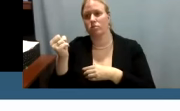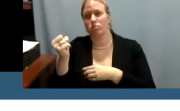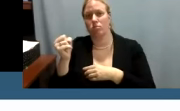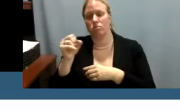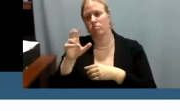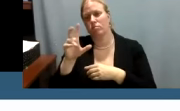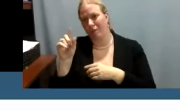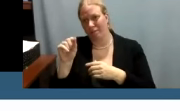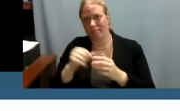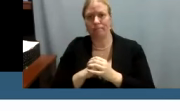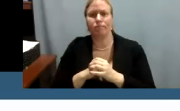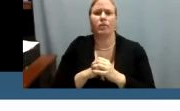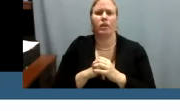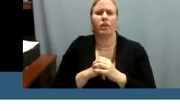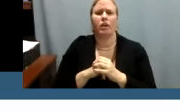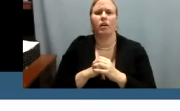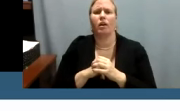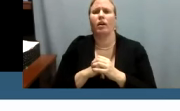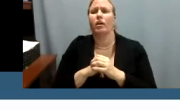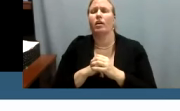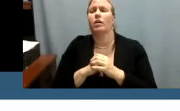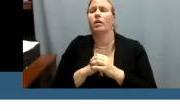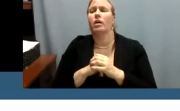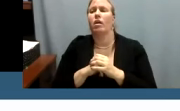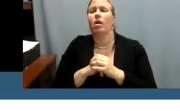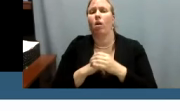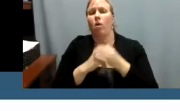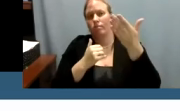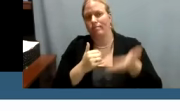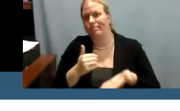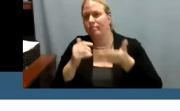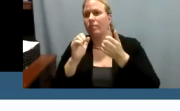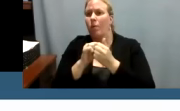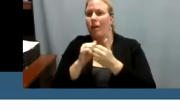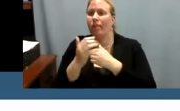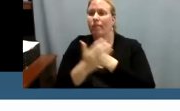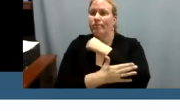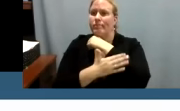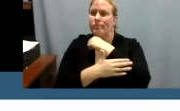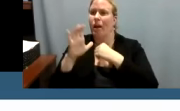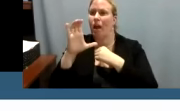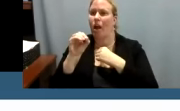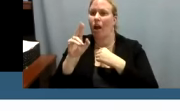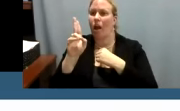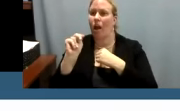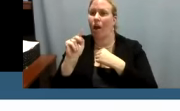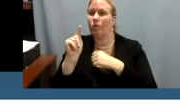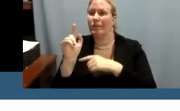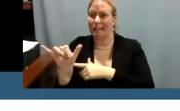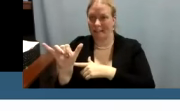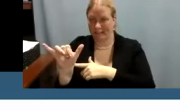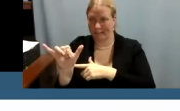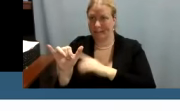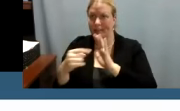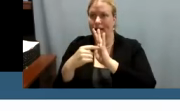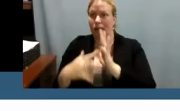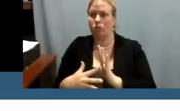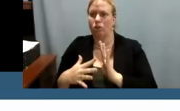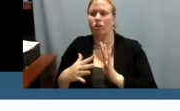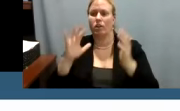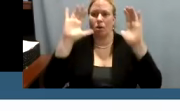at and continued to assess our county indicators and with the county indicators um it gives us a view of where we are in